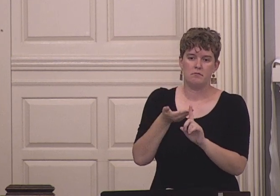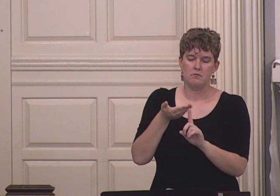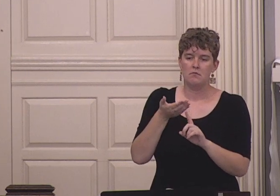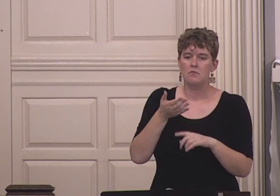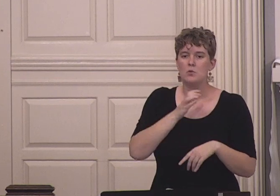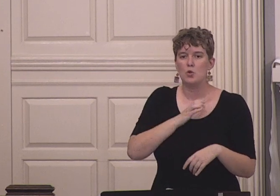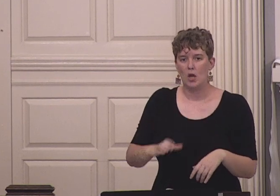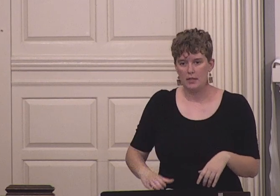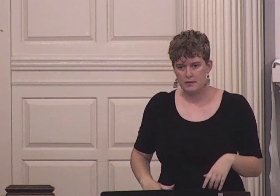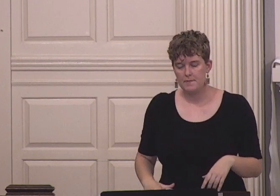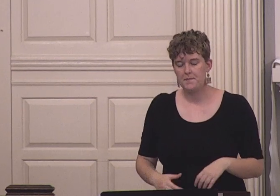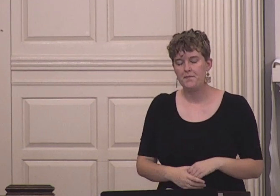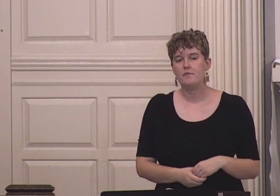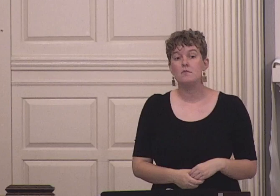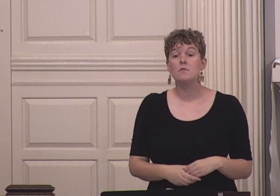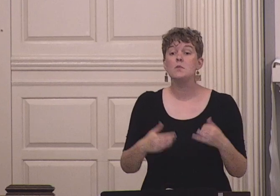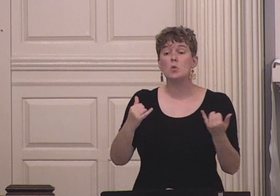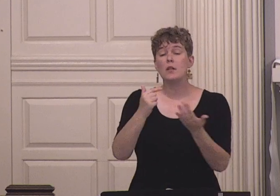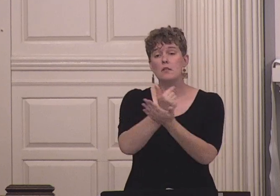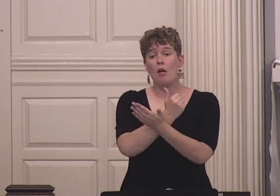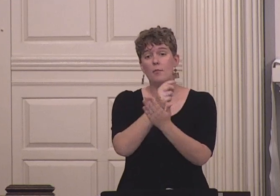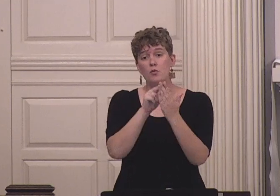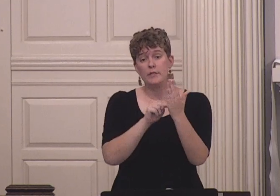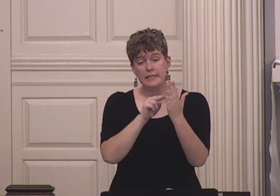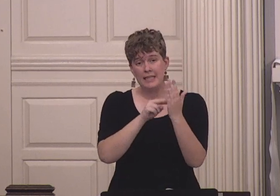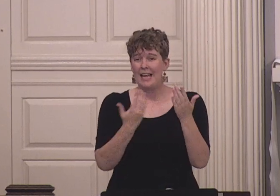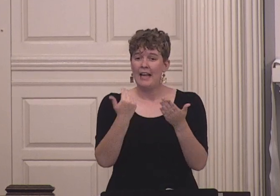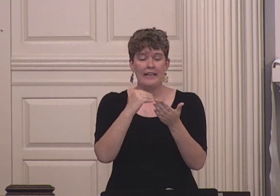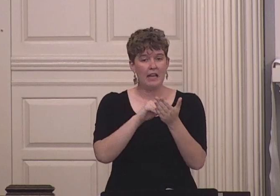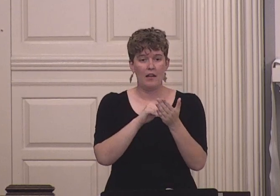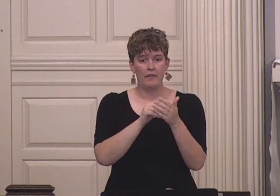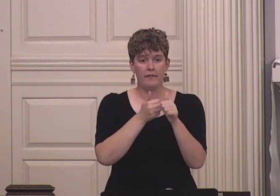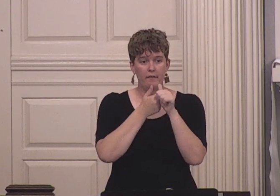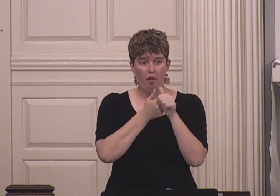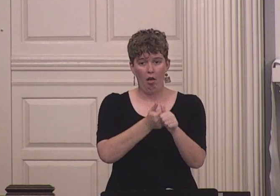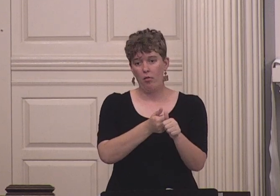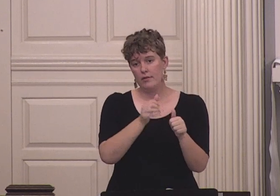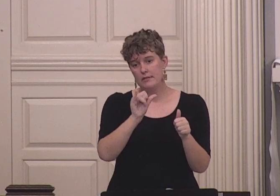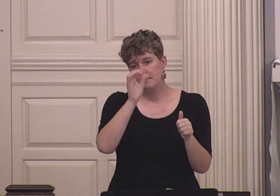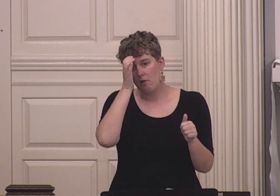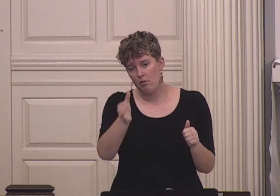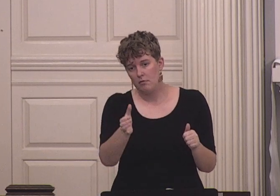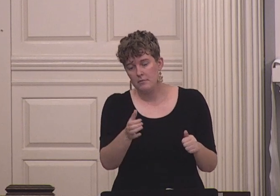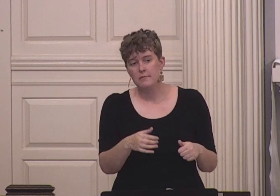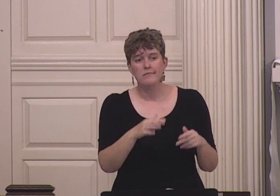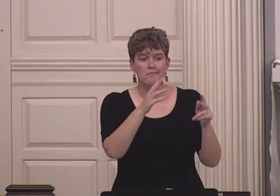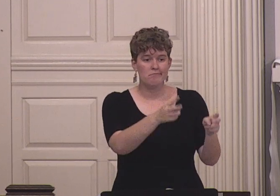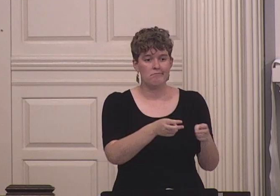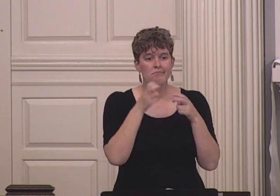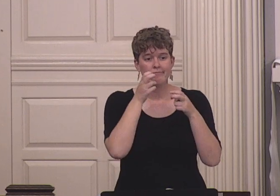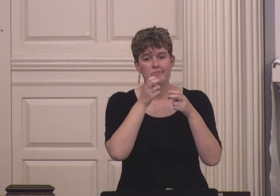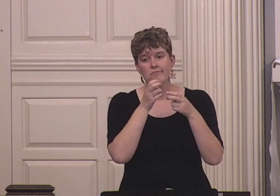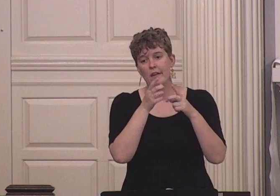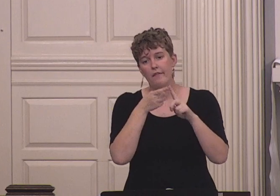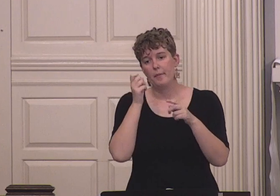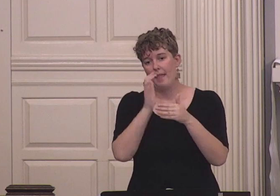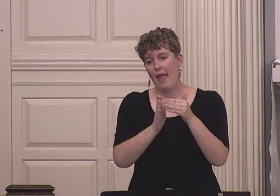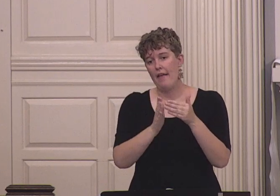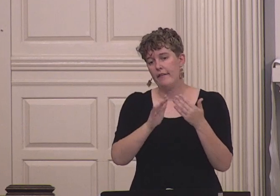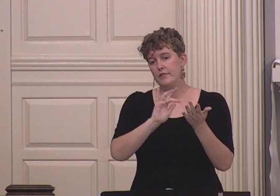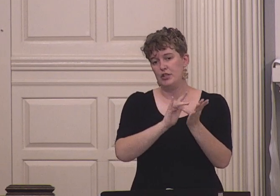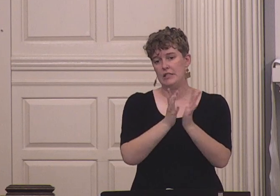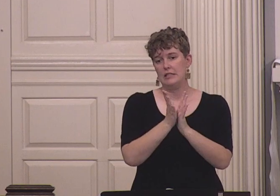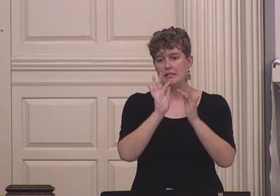Today's gospel reading, again going into the same direction, is taken from the end of Jesus' instruction to